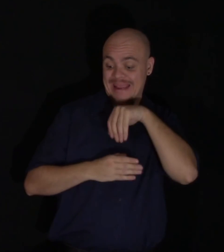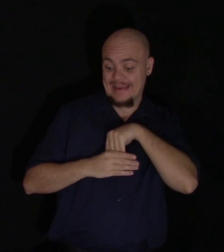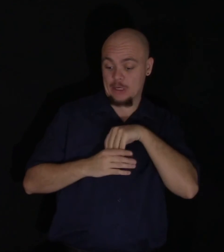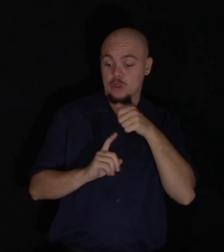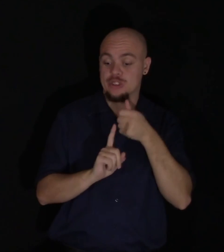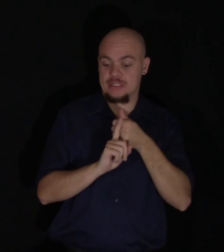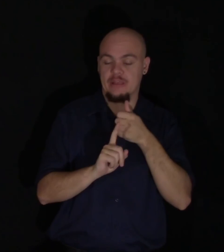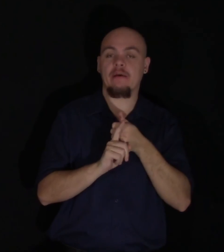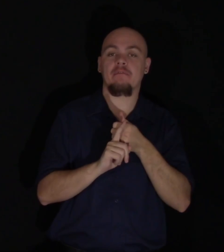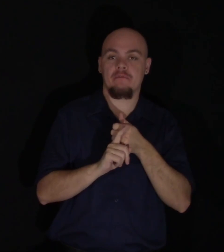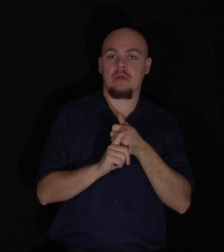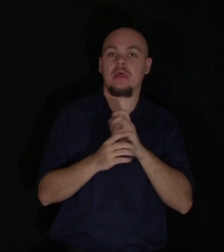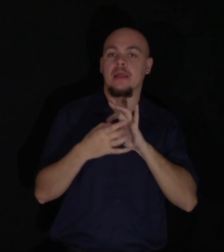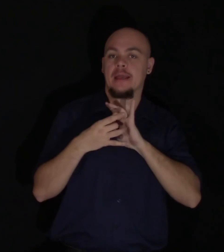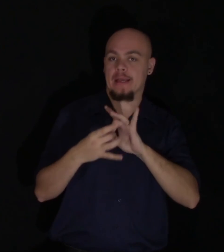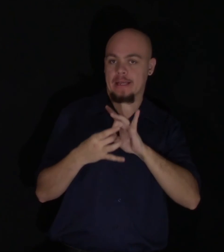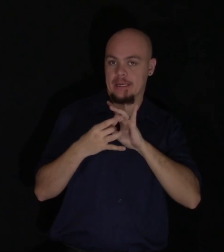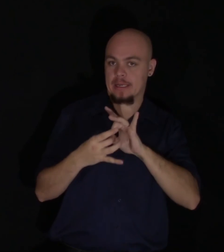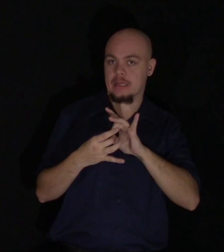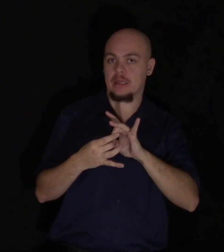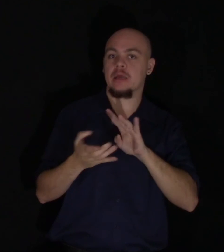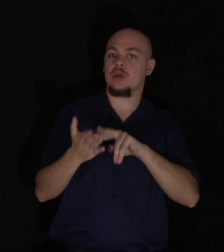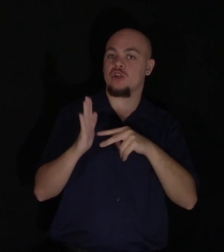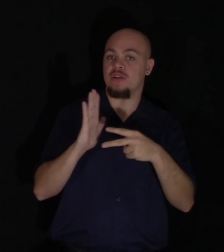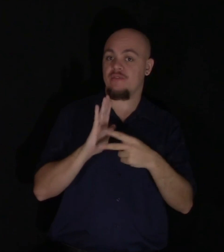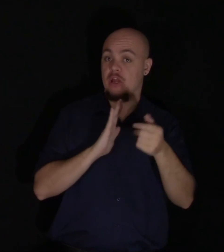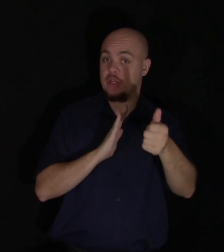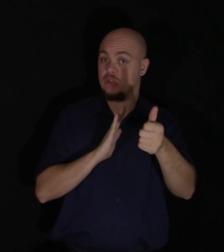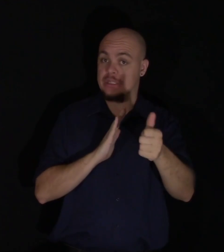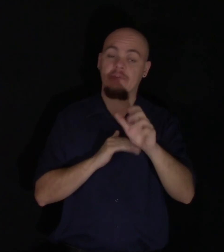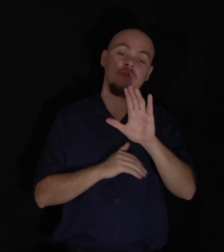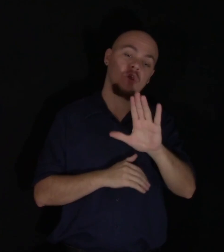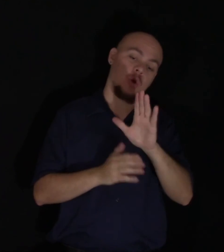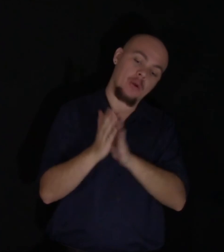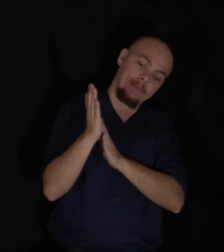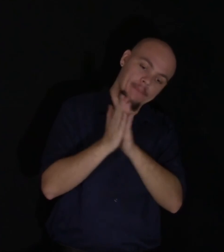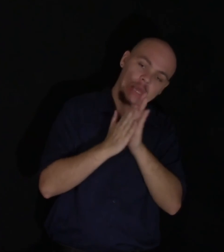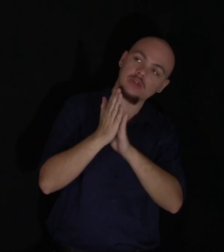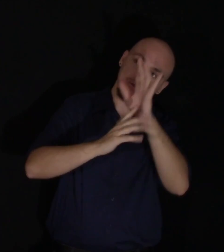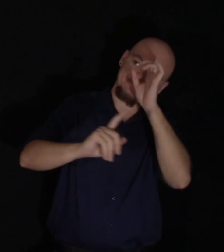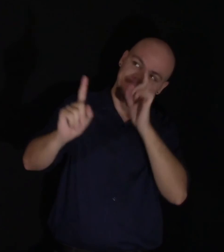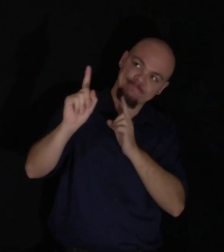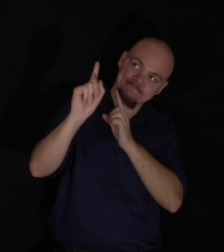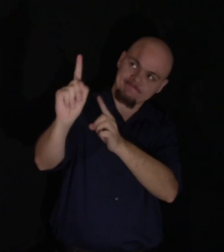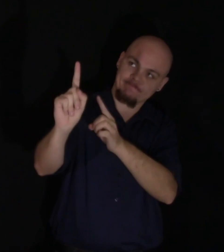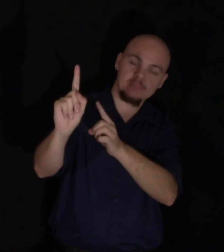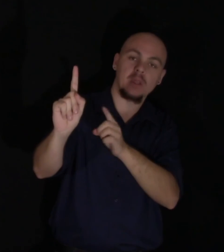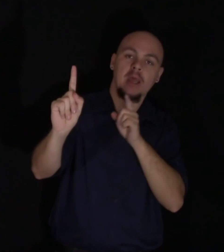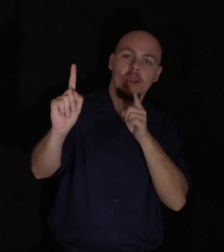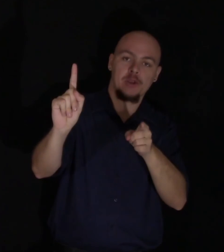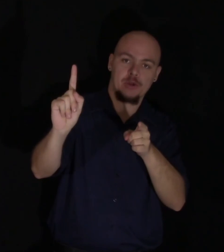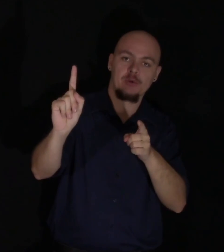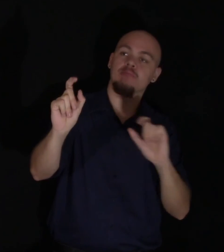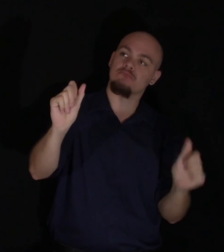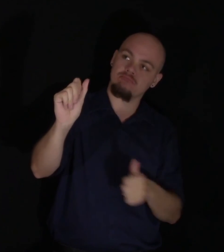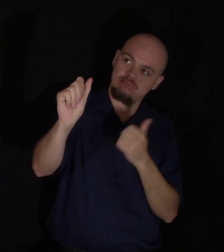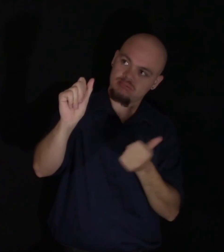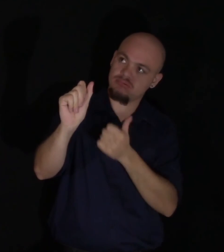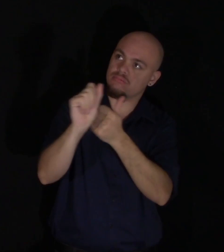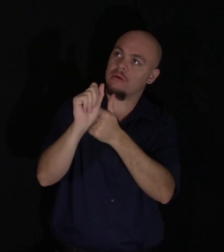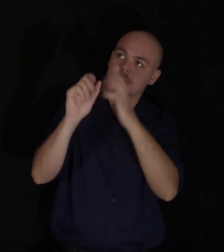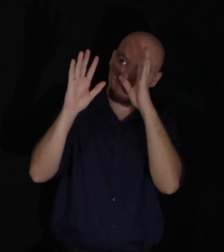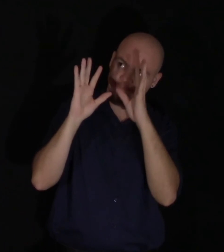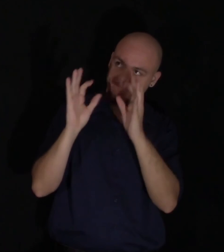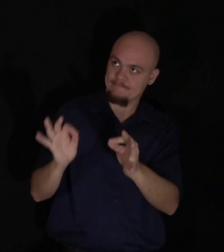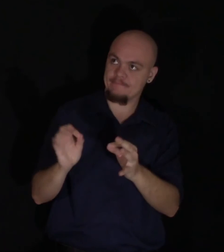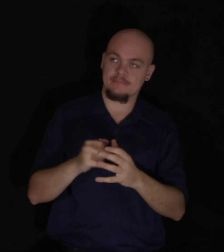self so that you can define and understand your passion so that you're able to make the right decision for whatever